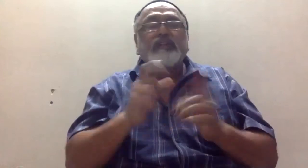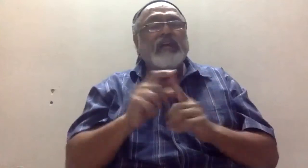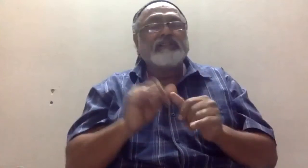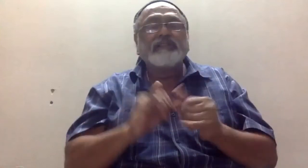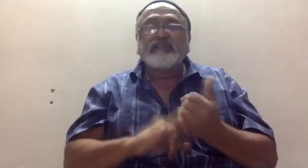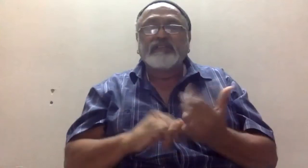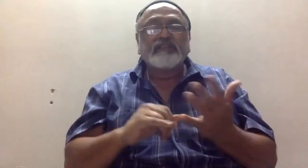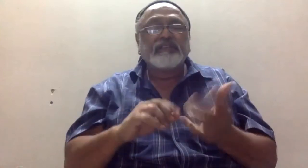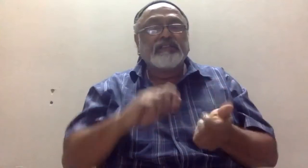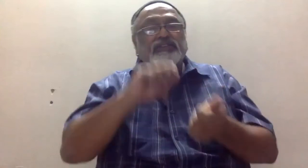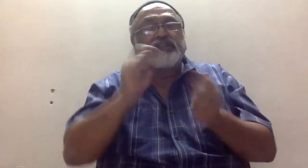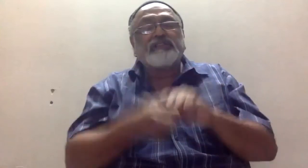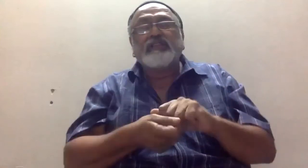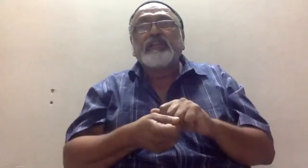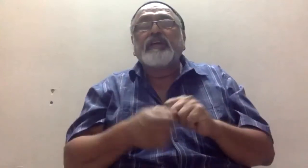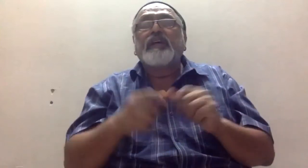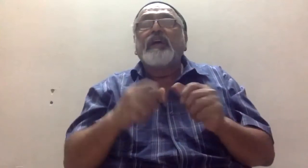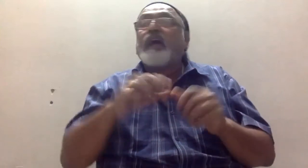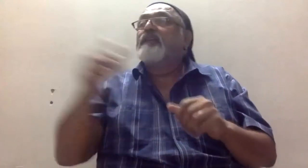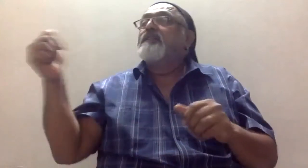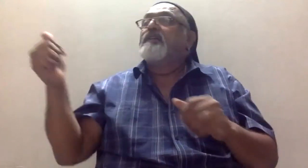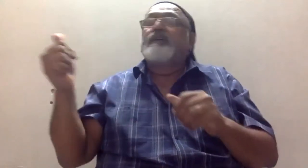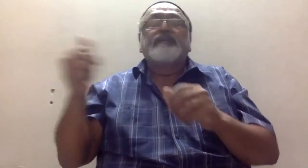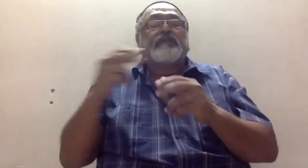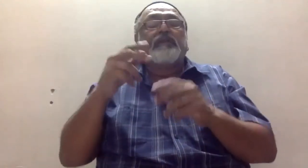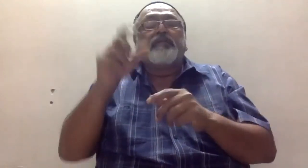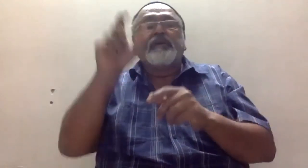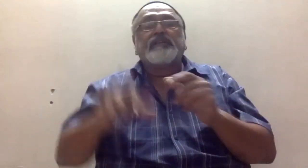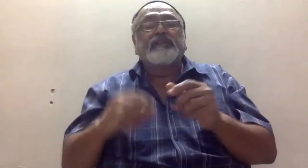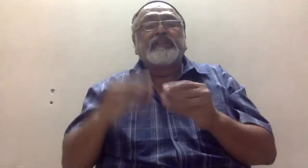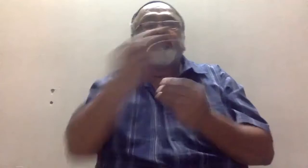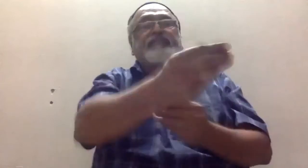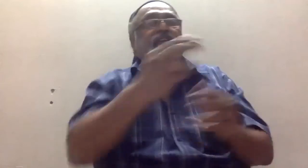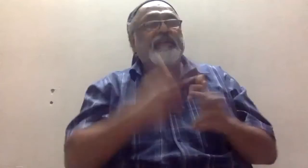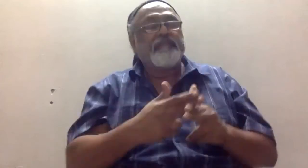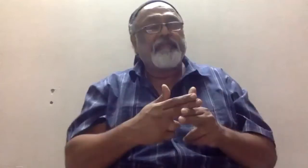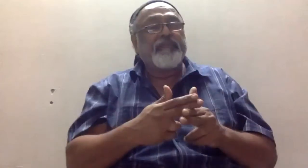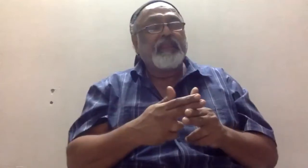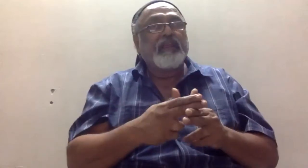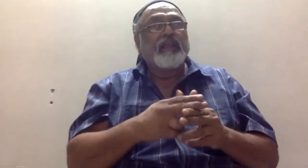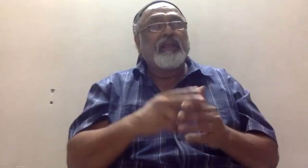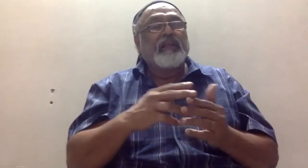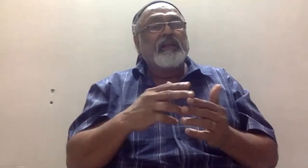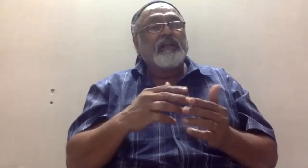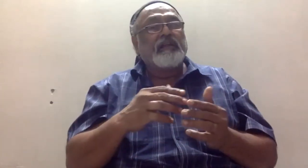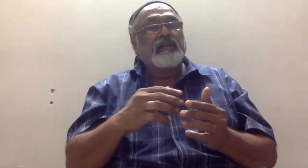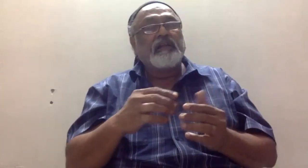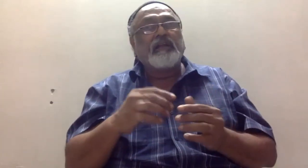became a term which was given by others to that person. Another term that was given by Gandhiji, the father of